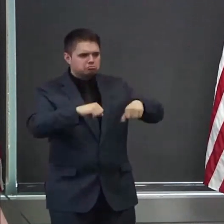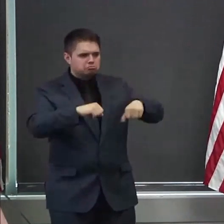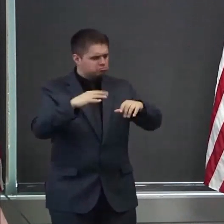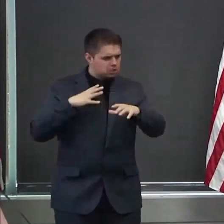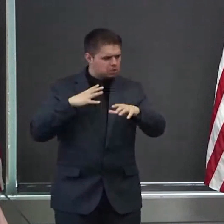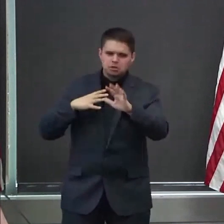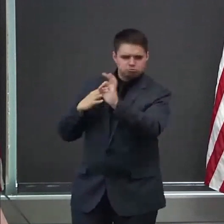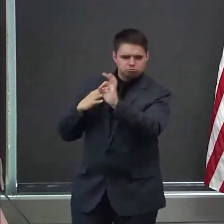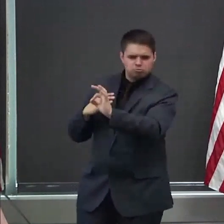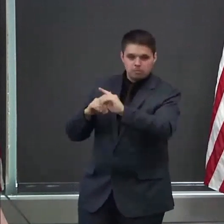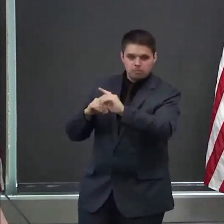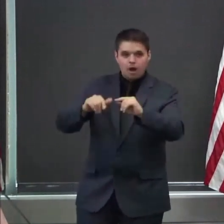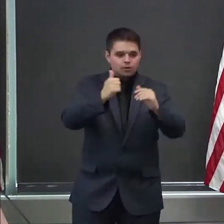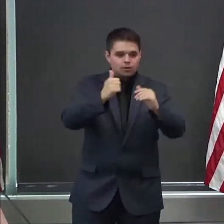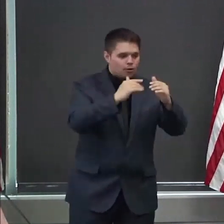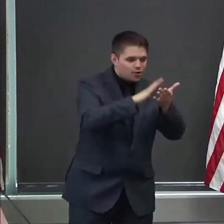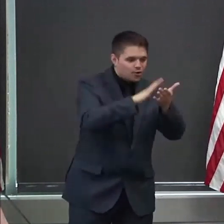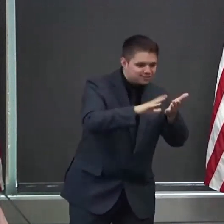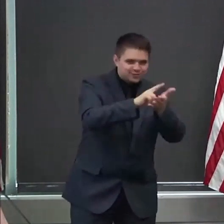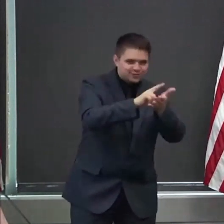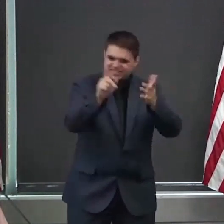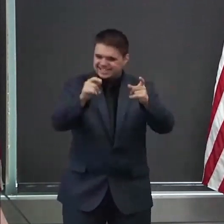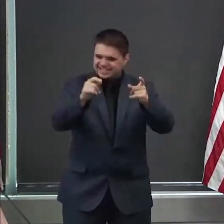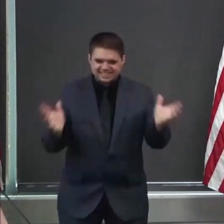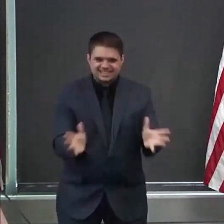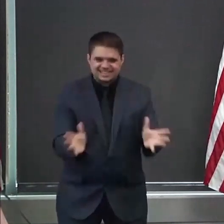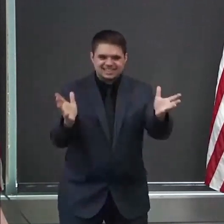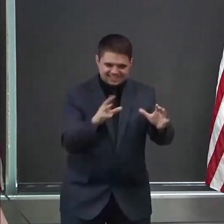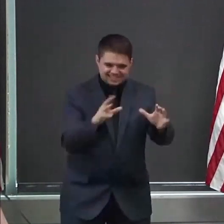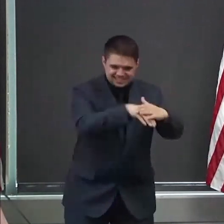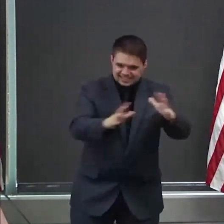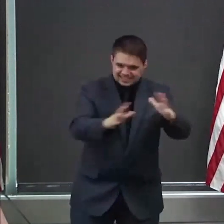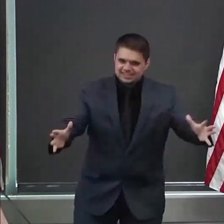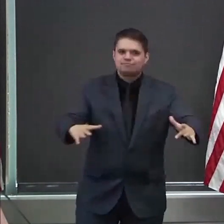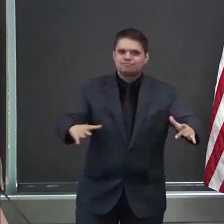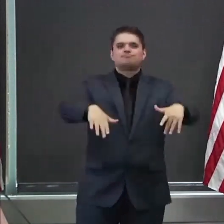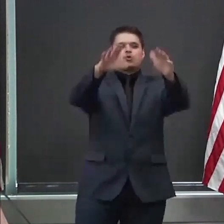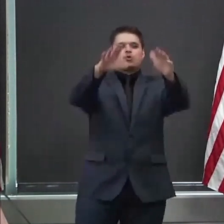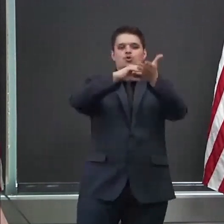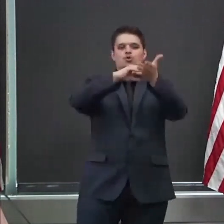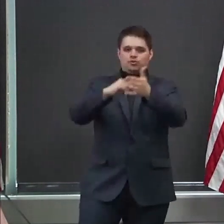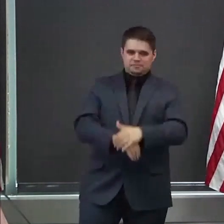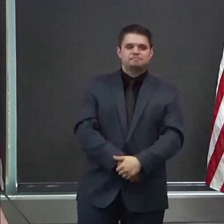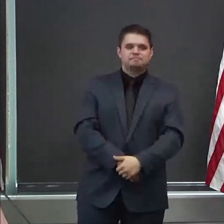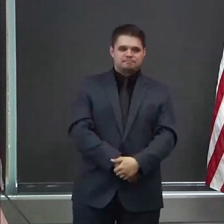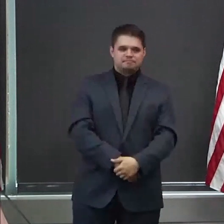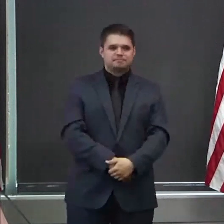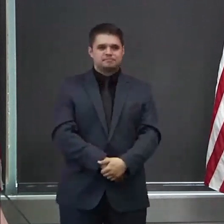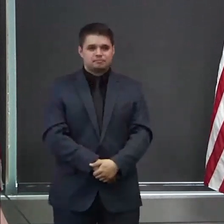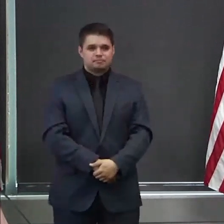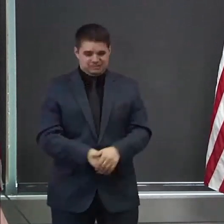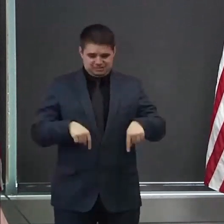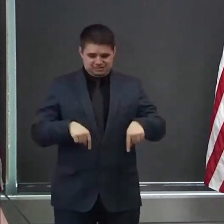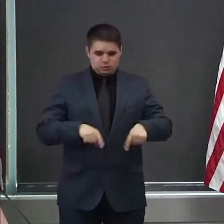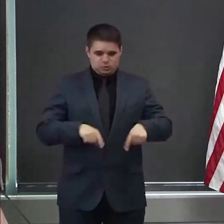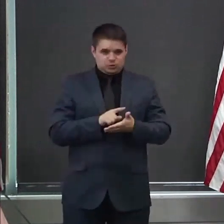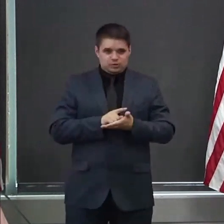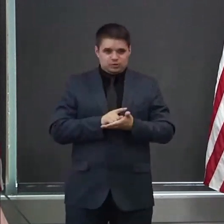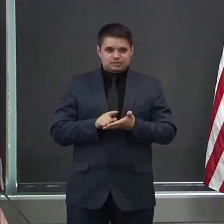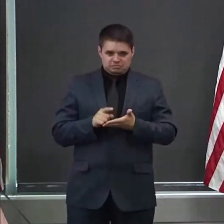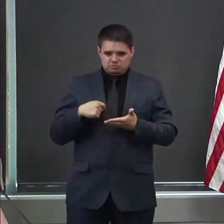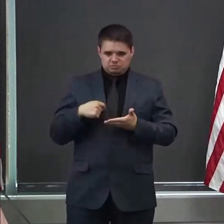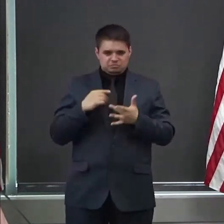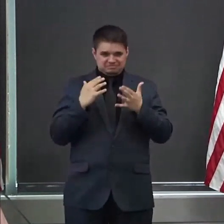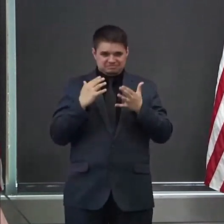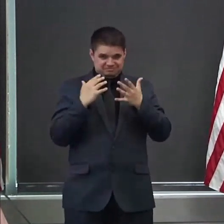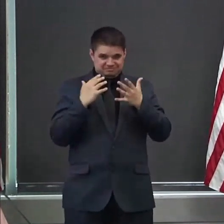people to be in a classroom. I had the opportunity this week to participate in a